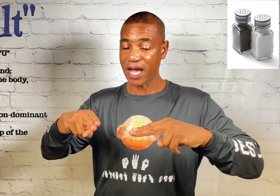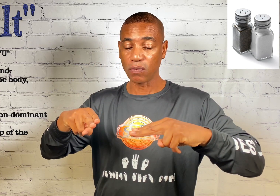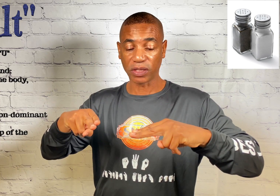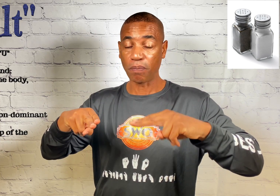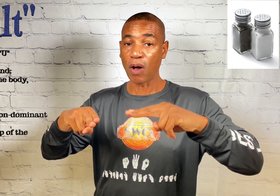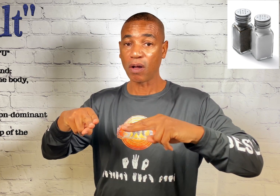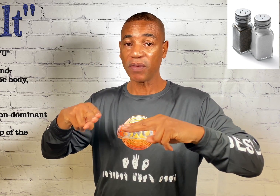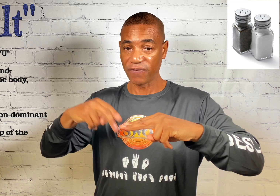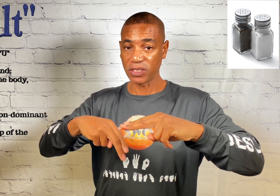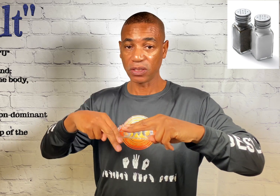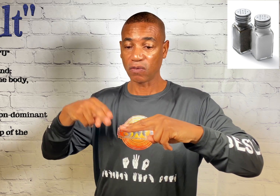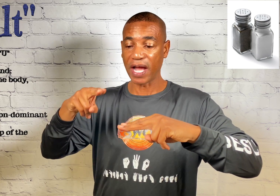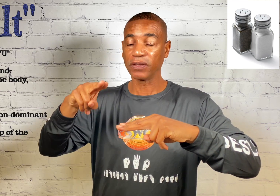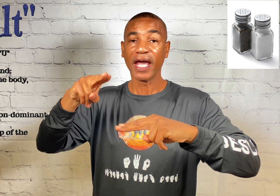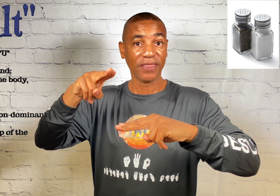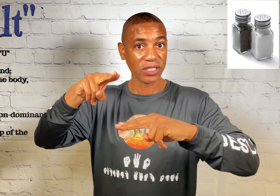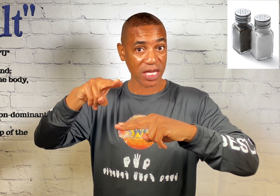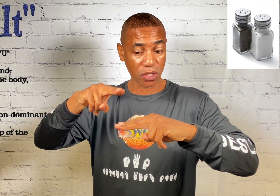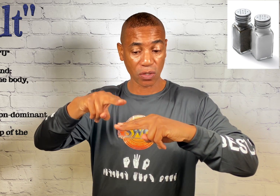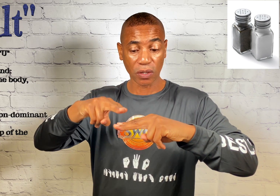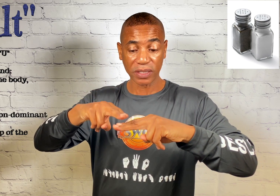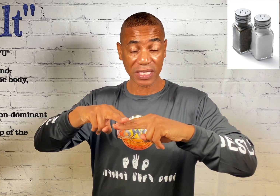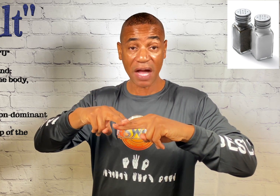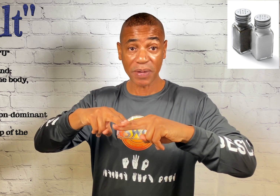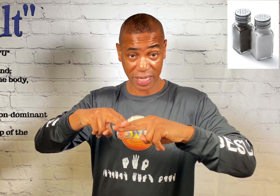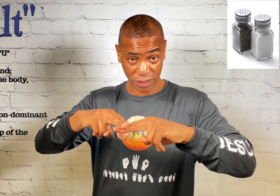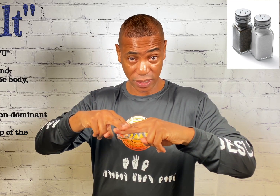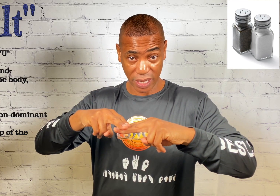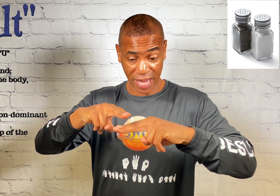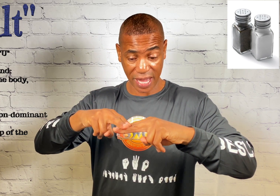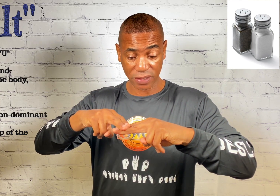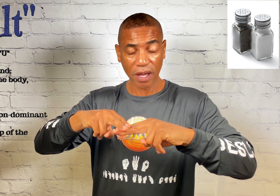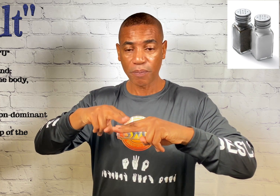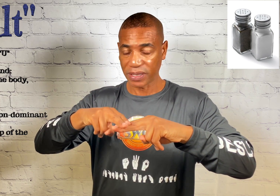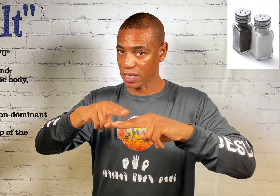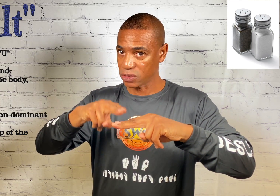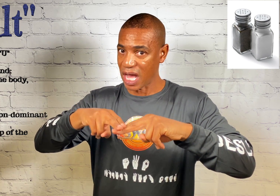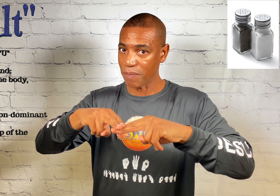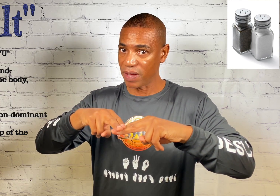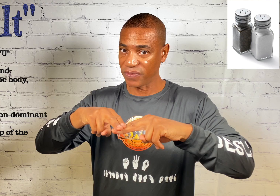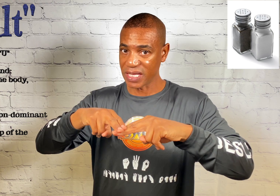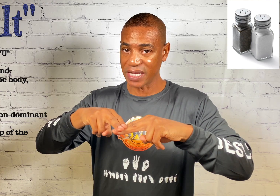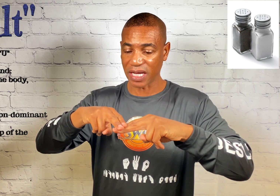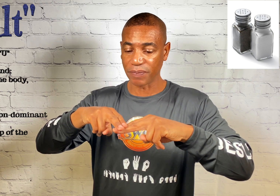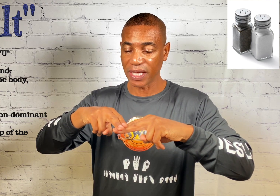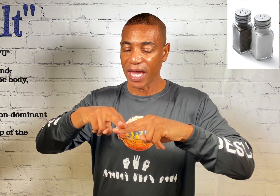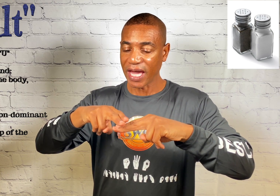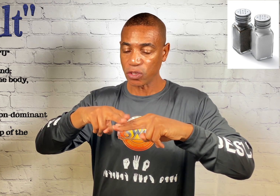with the palm facing the ground. Then take your dominant hand, put that on top of the non-dominant, and you